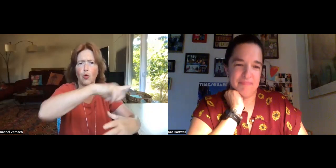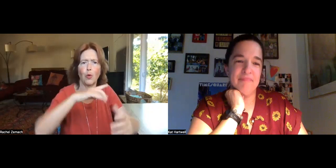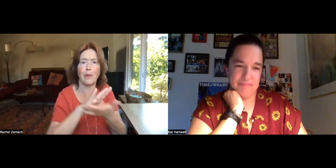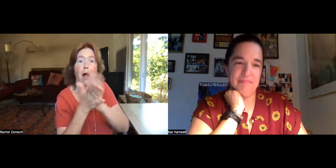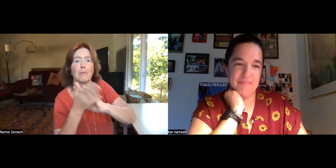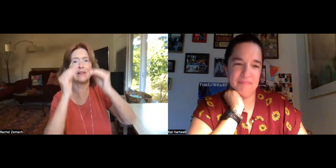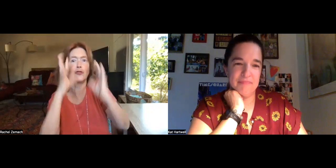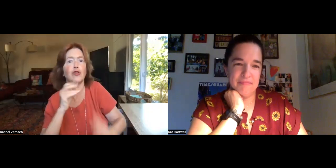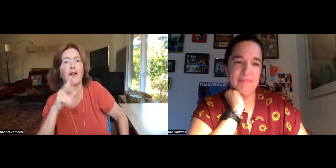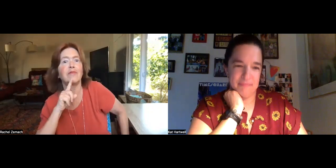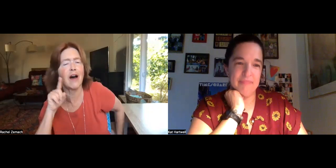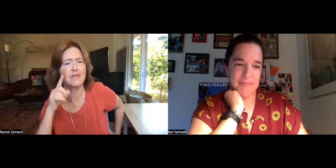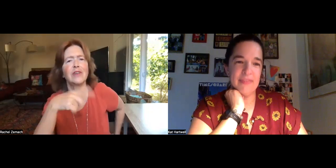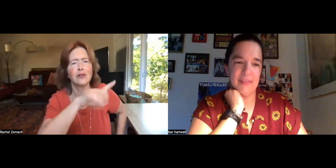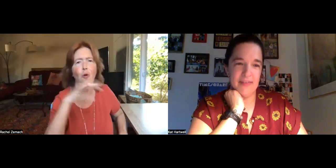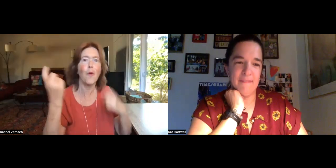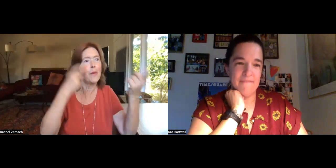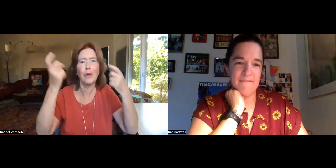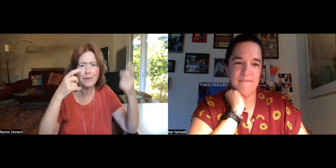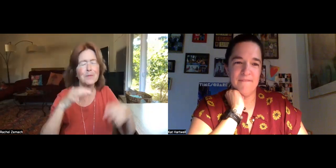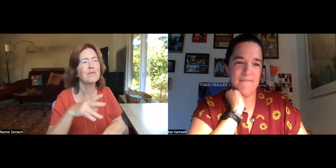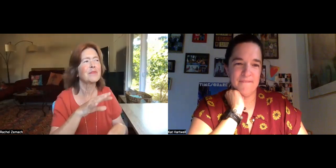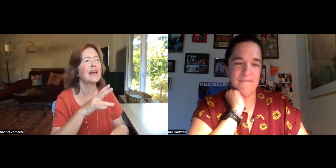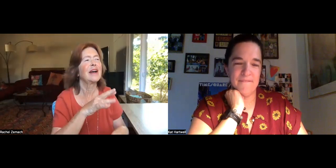will become a teacher of the